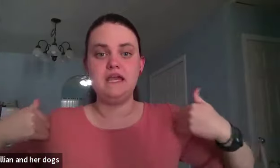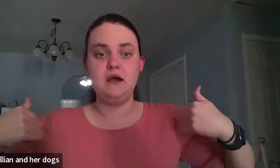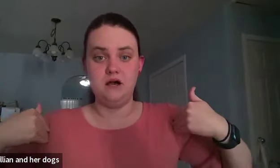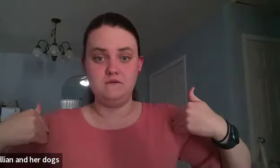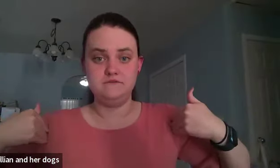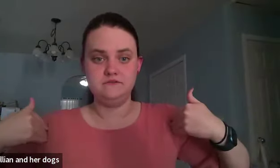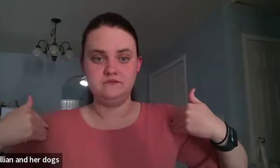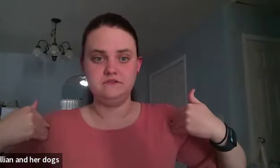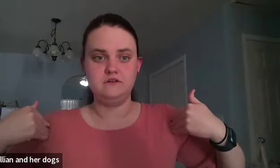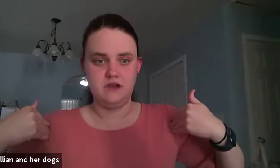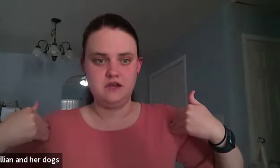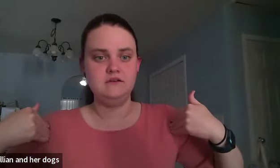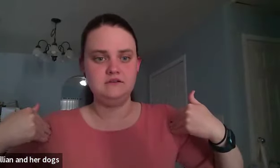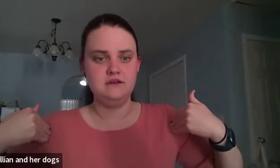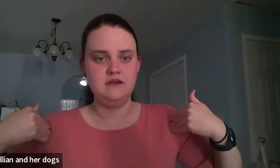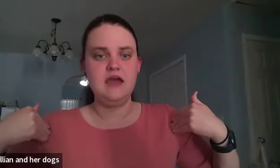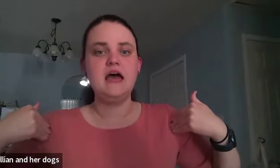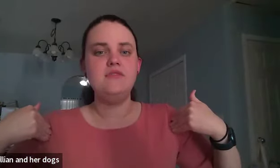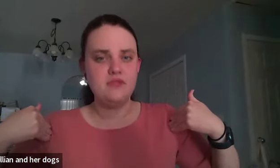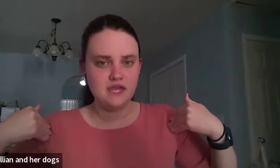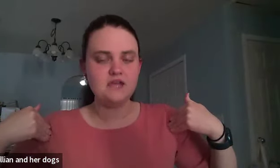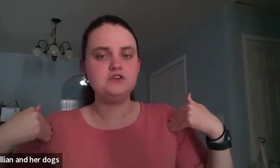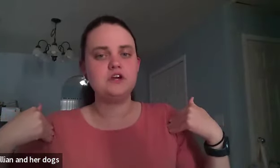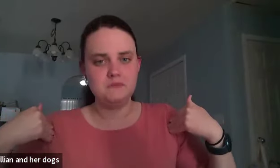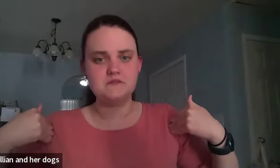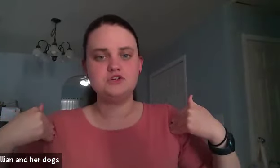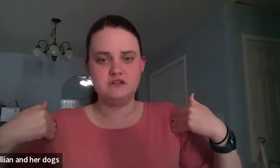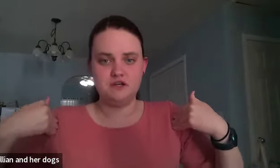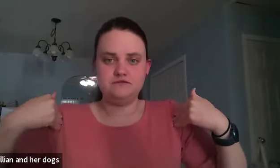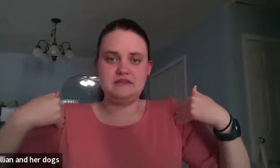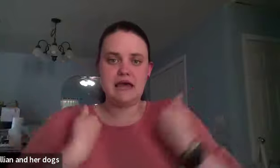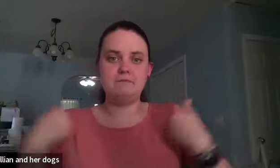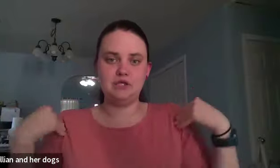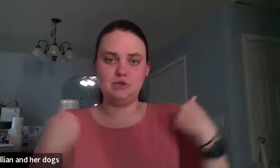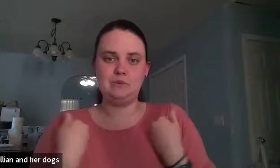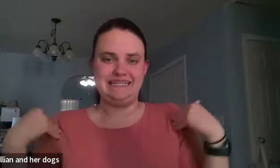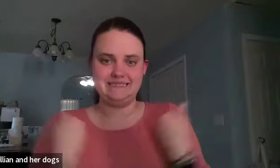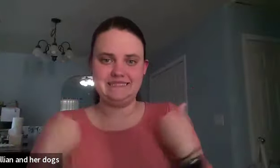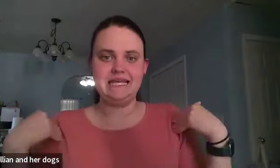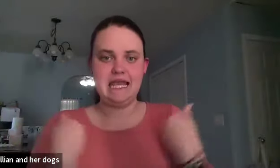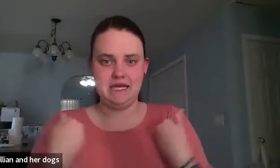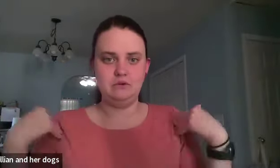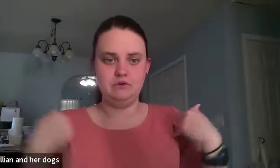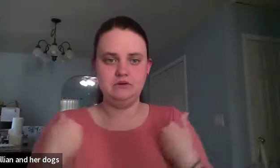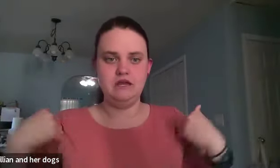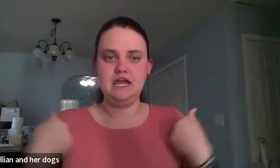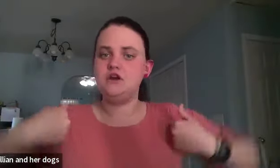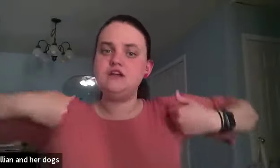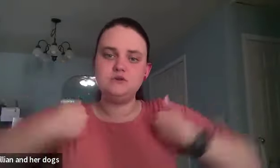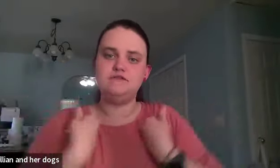right above. Okay. And then you're going to make the motion like you're flapping your wings, animal. And you're not doing a